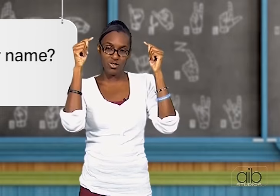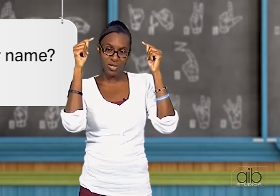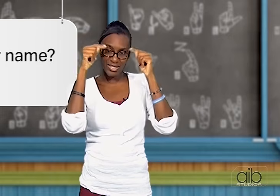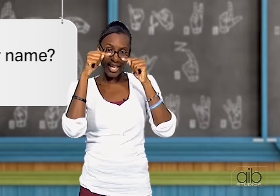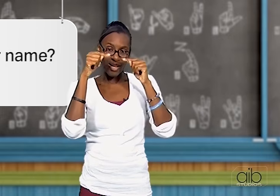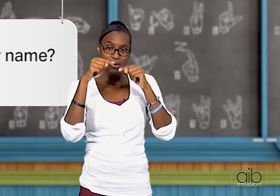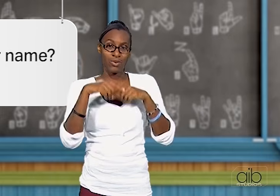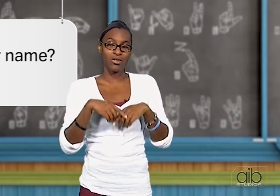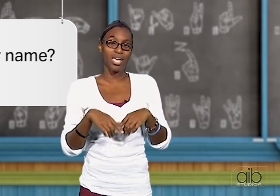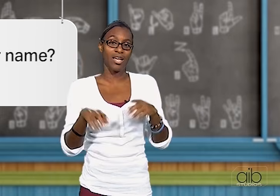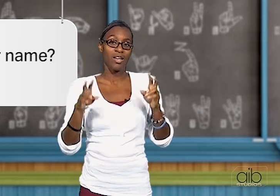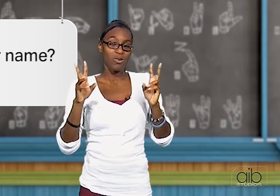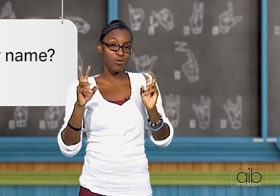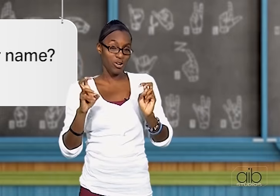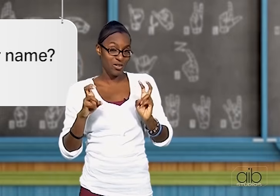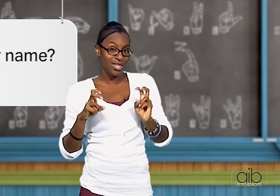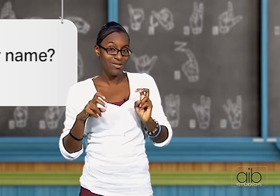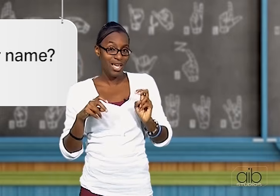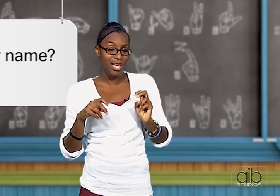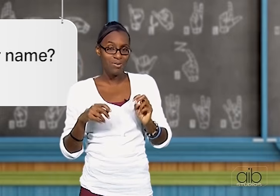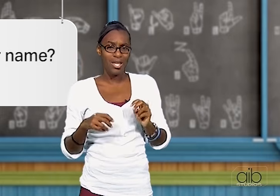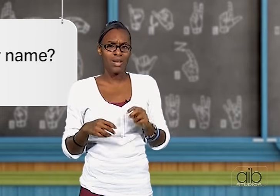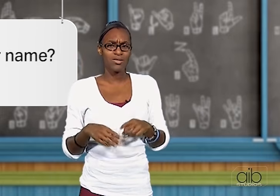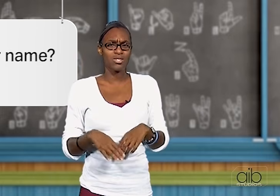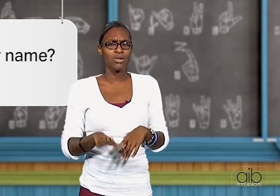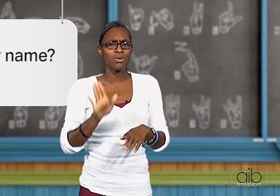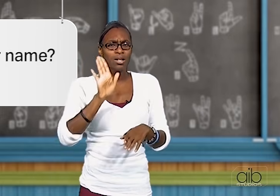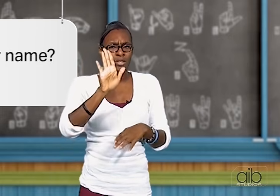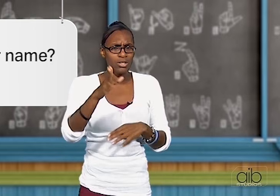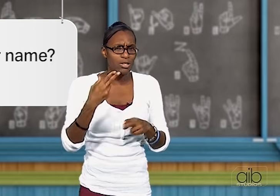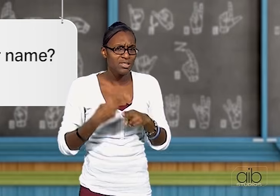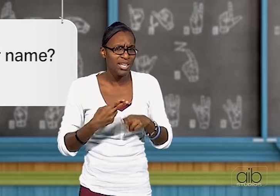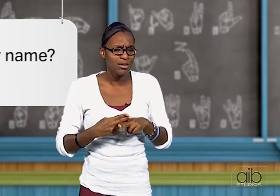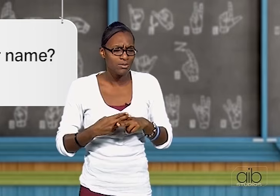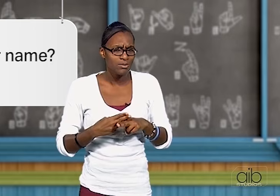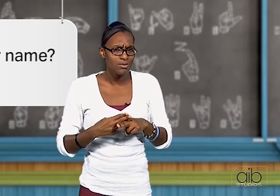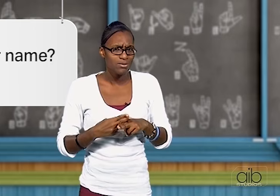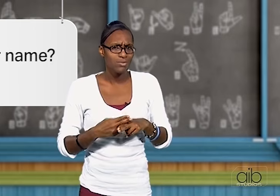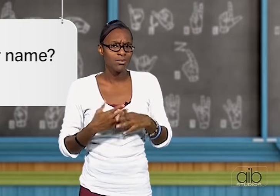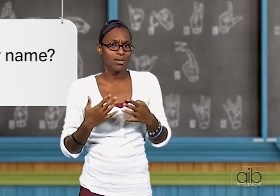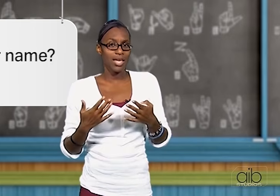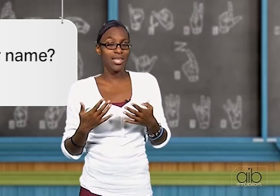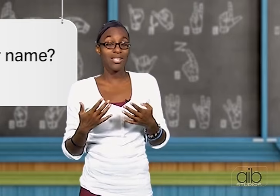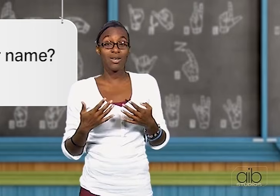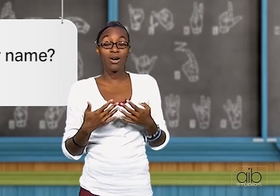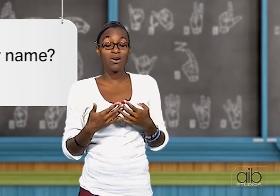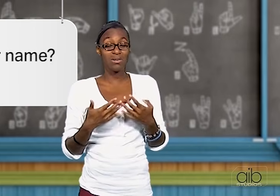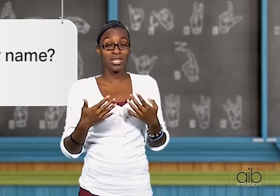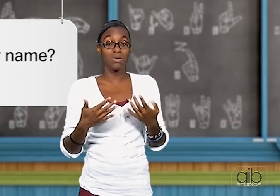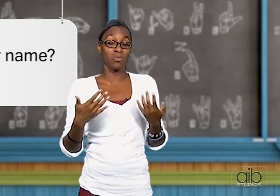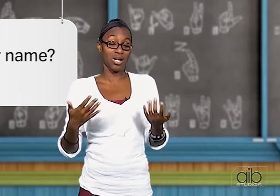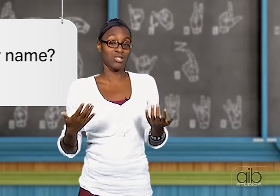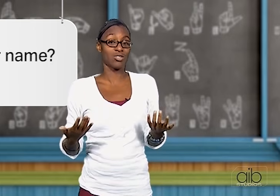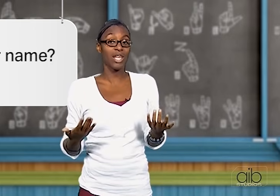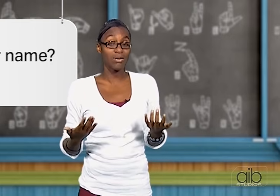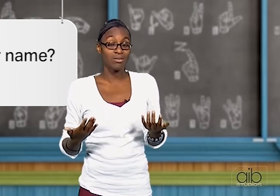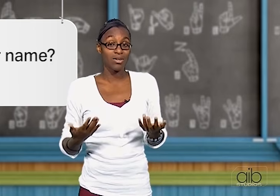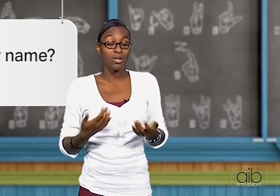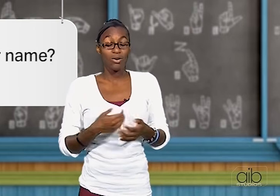went down, or that furring of the eyebrows. So you go, your name, and that's all meaning, what is your name? Or